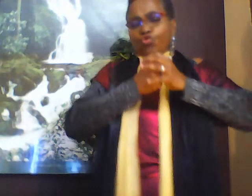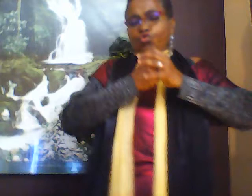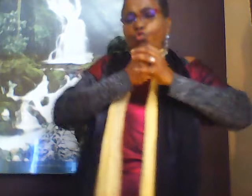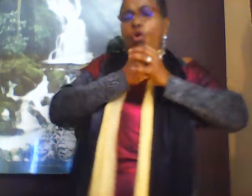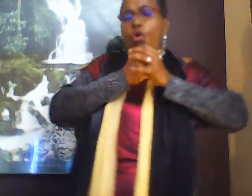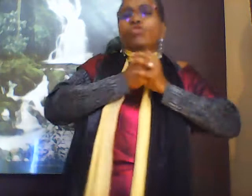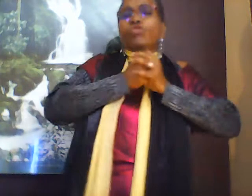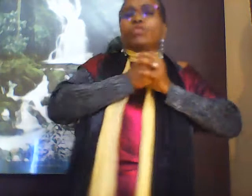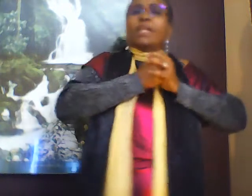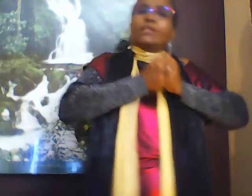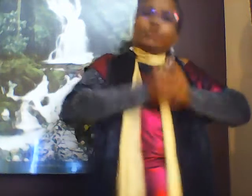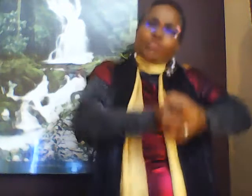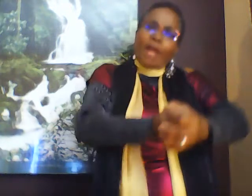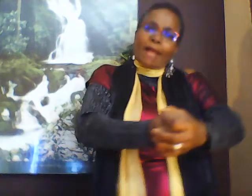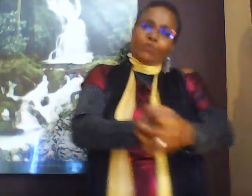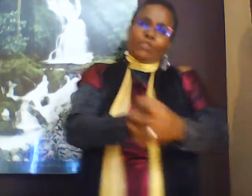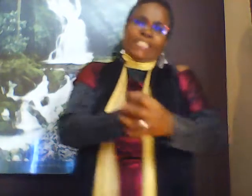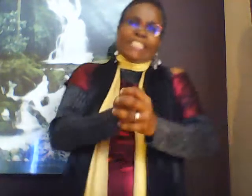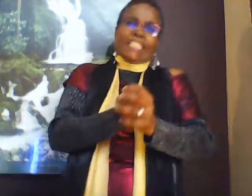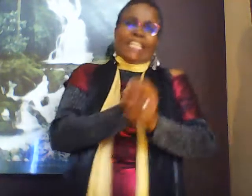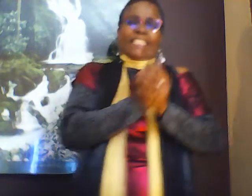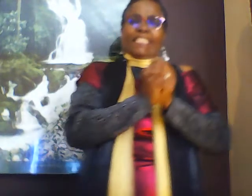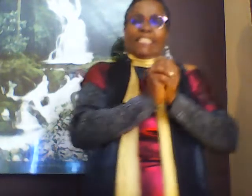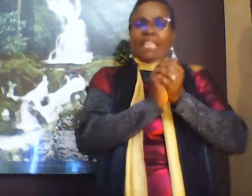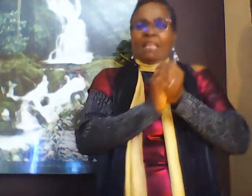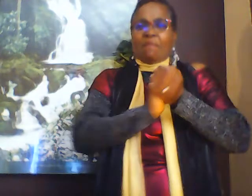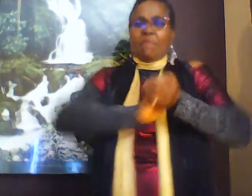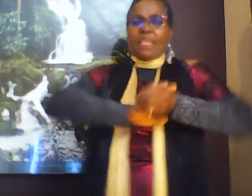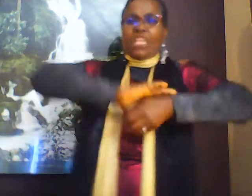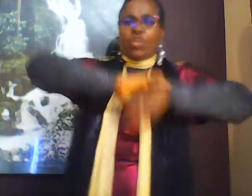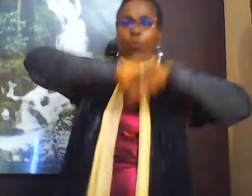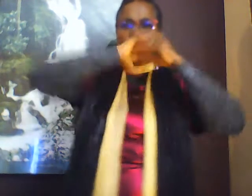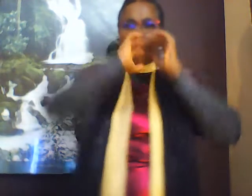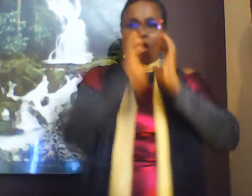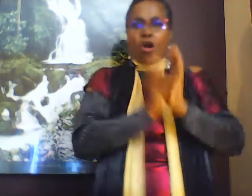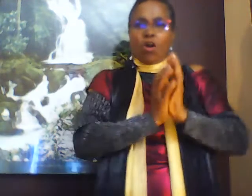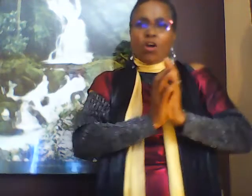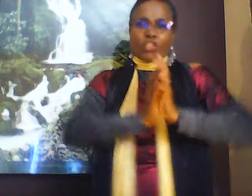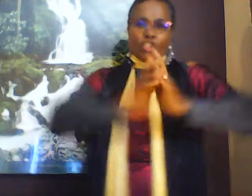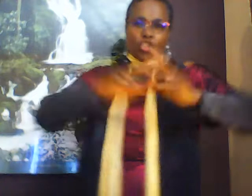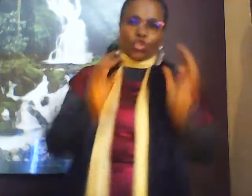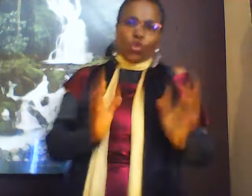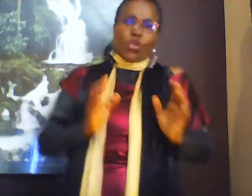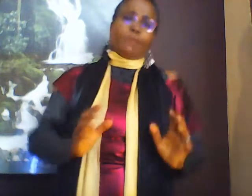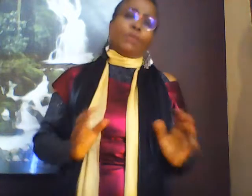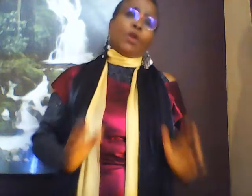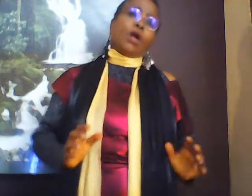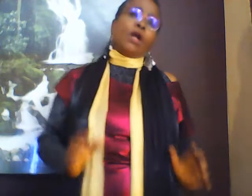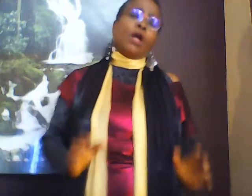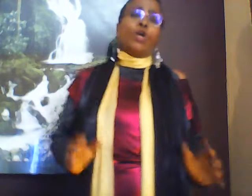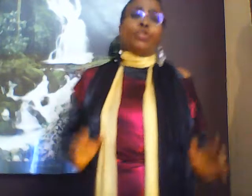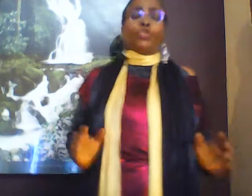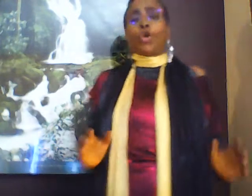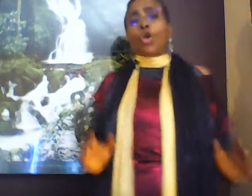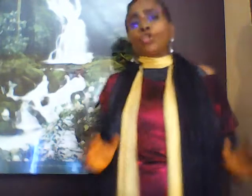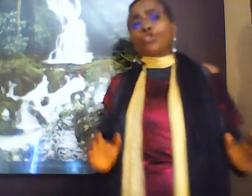To hold, to grab the stickiness. Making a plug, solid plug, to close the